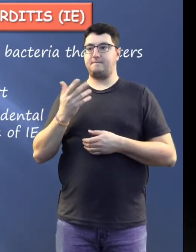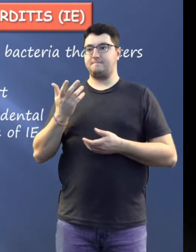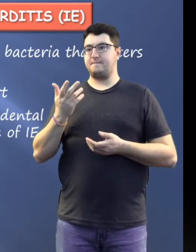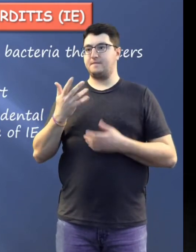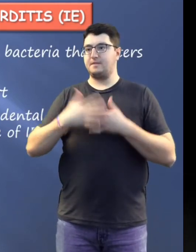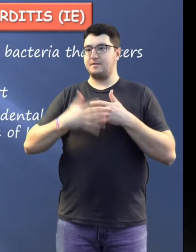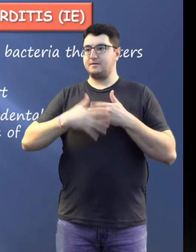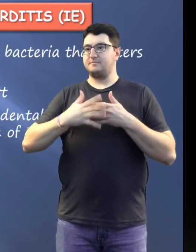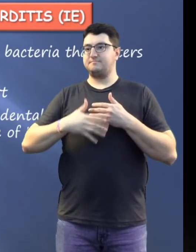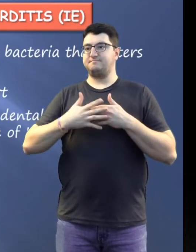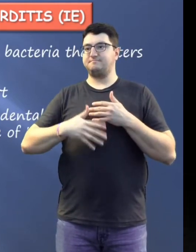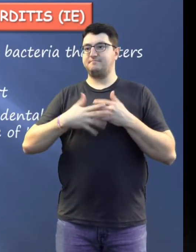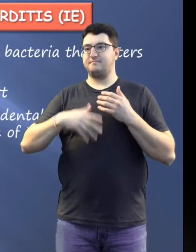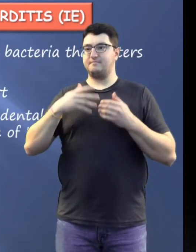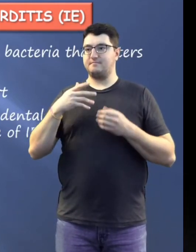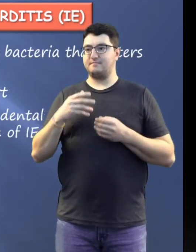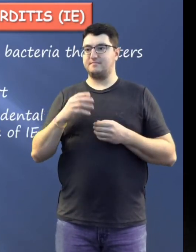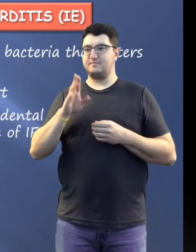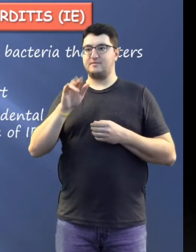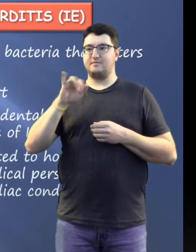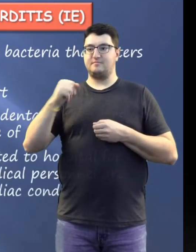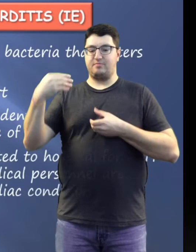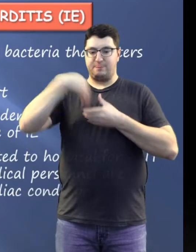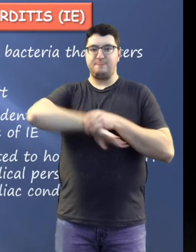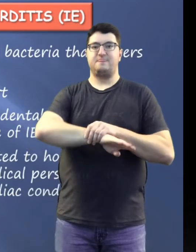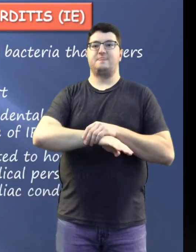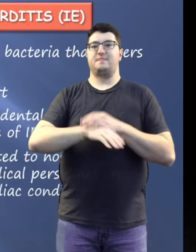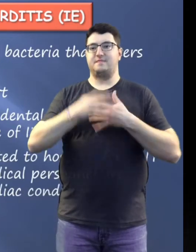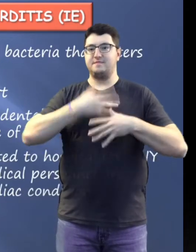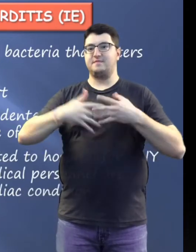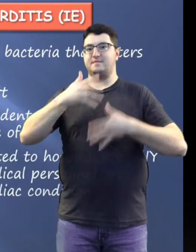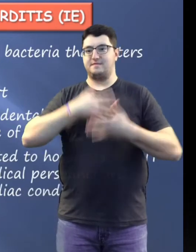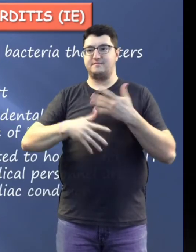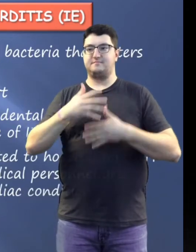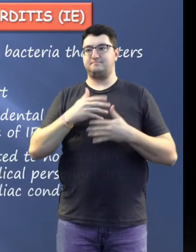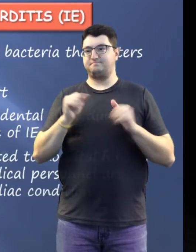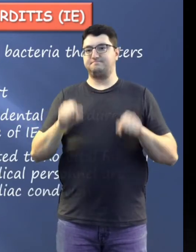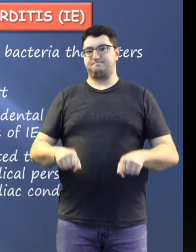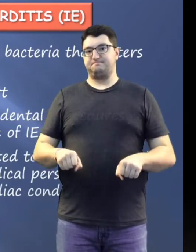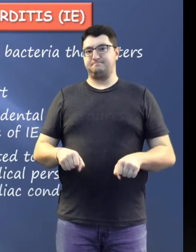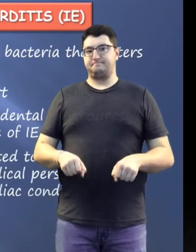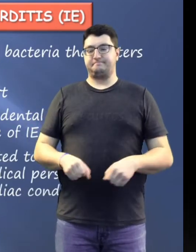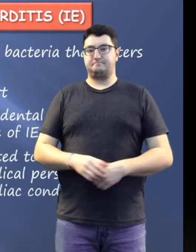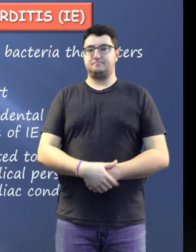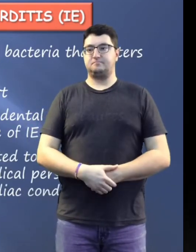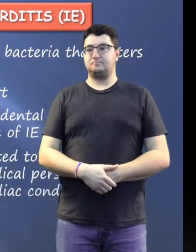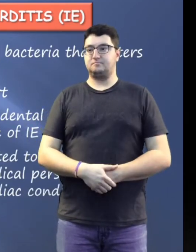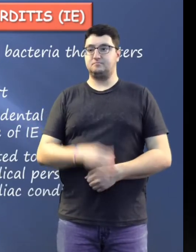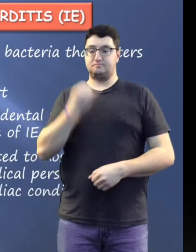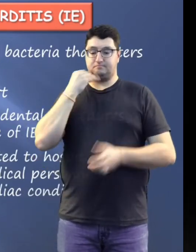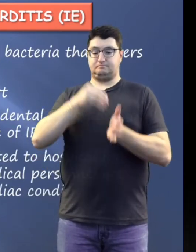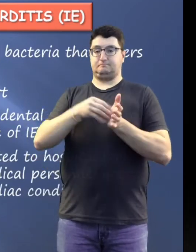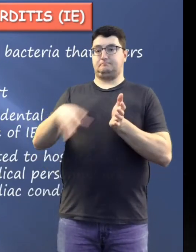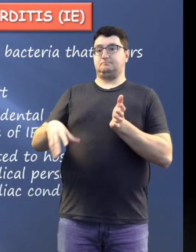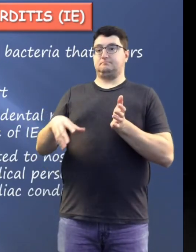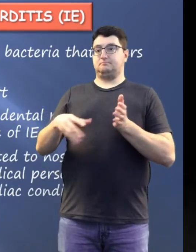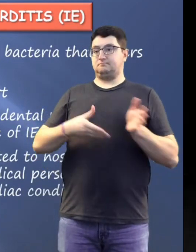blood. If a child with a cardiac condition is being transported to the hospital for any